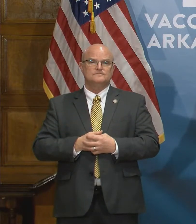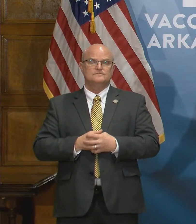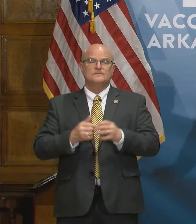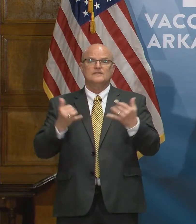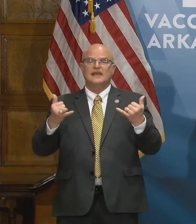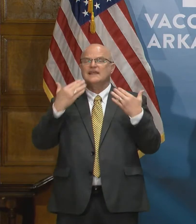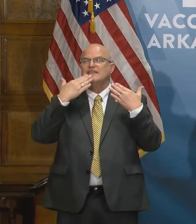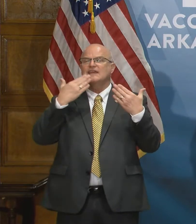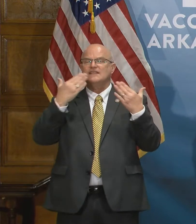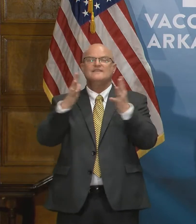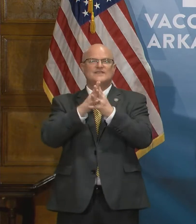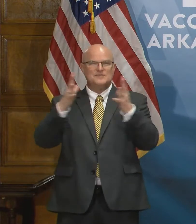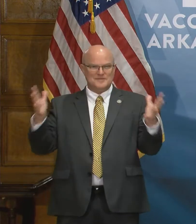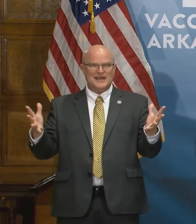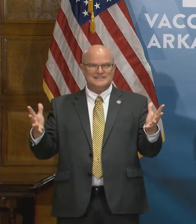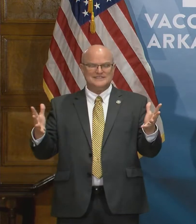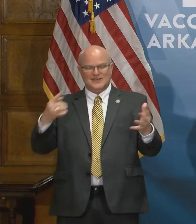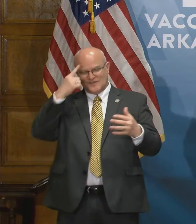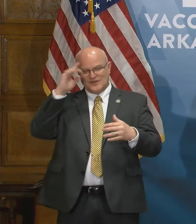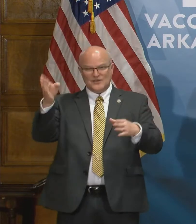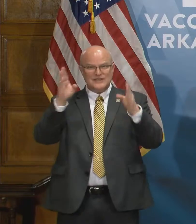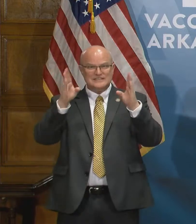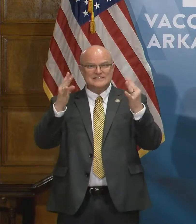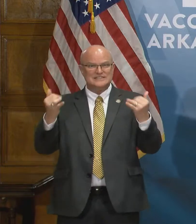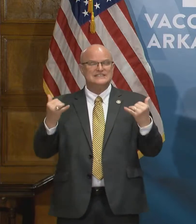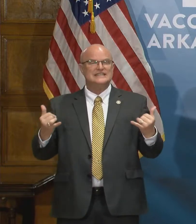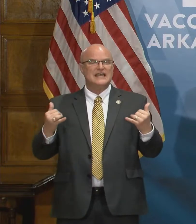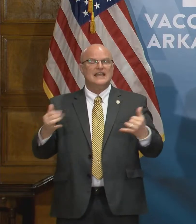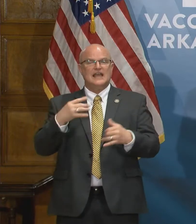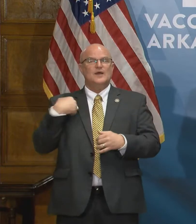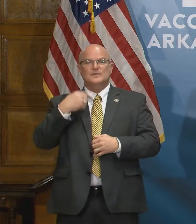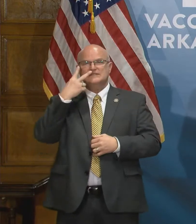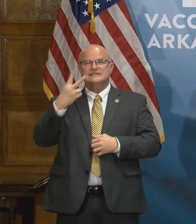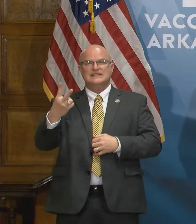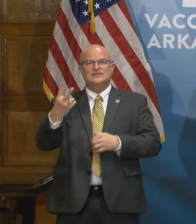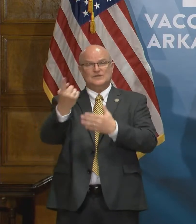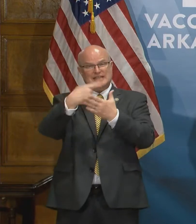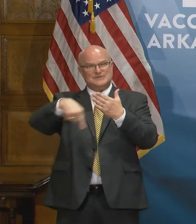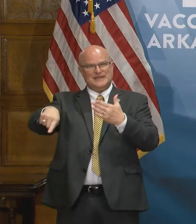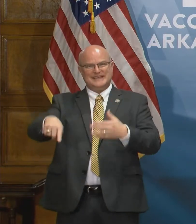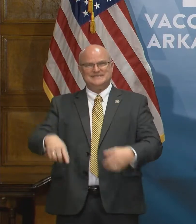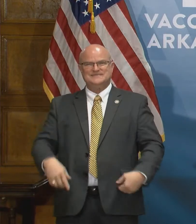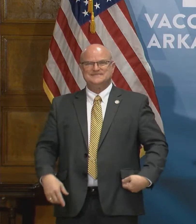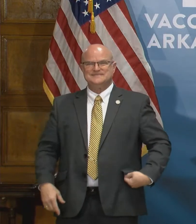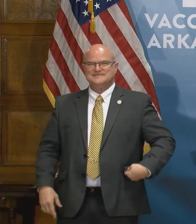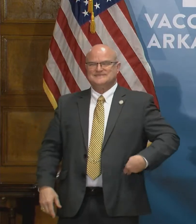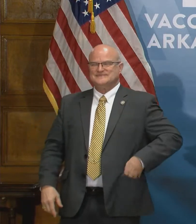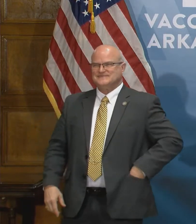With that, thank you all very much for your attention today, and we'll see you next week.